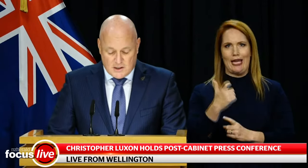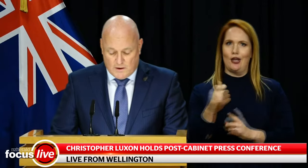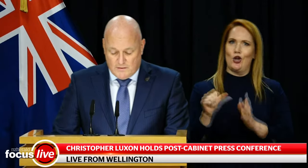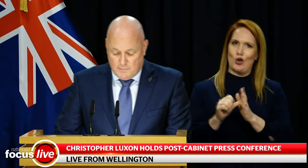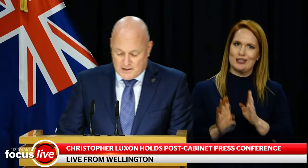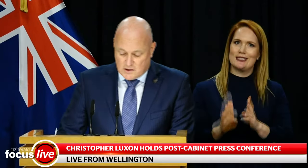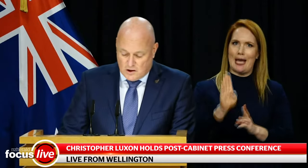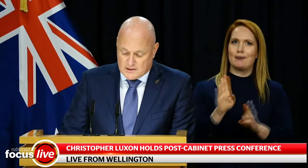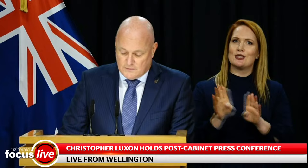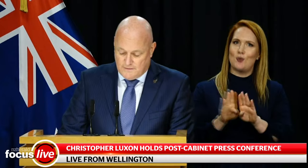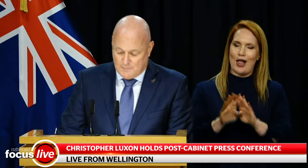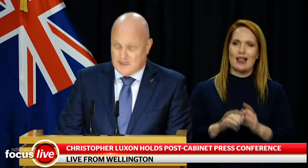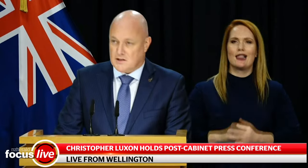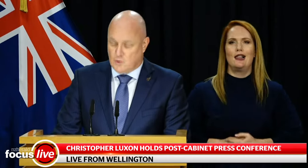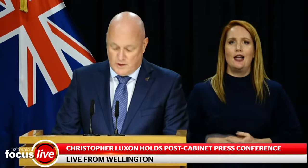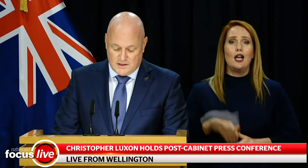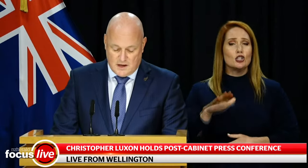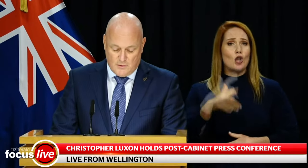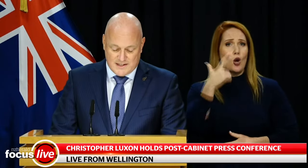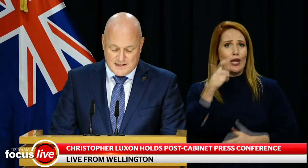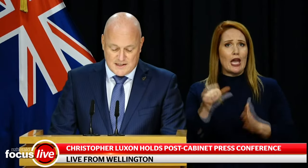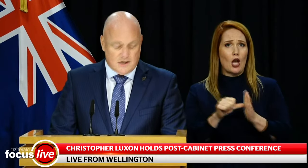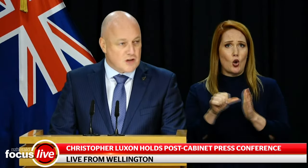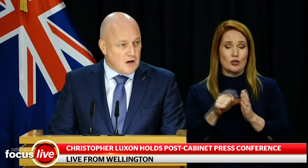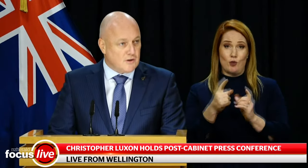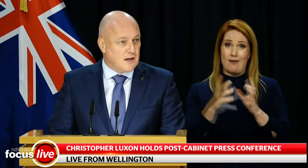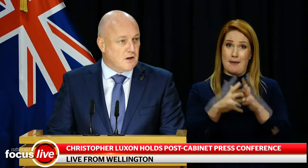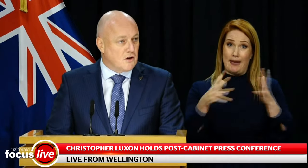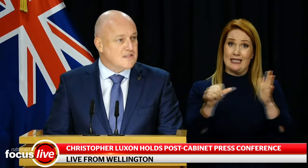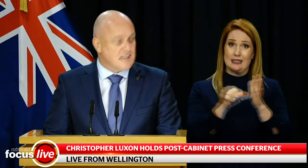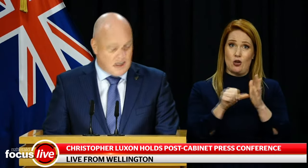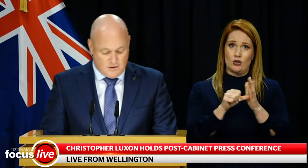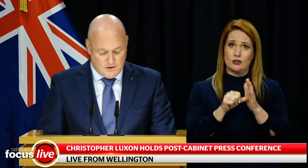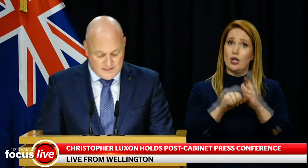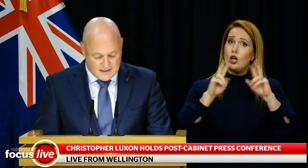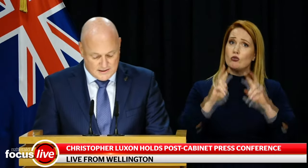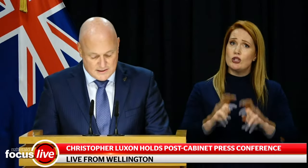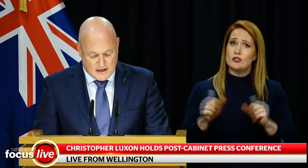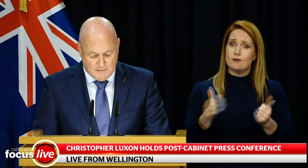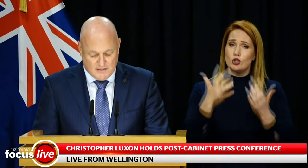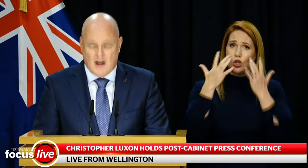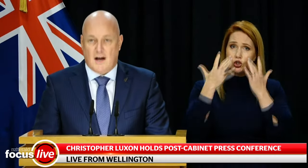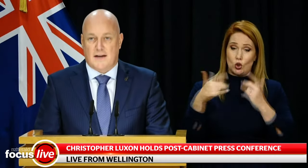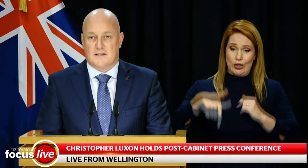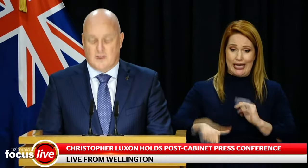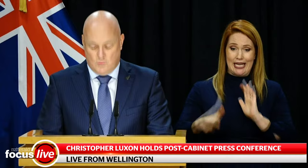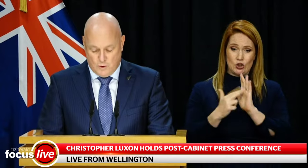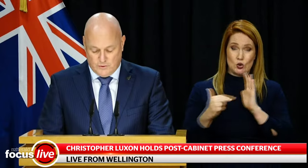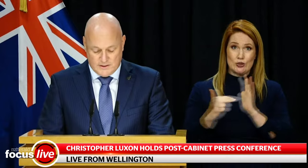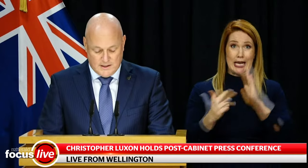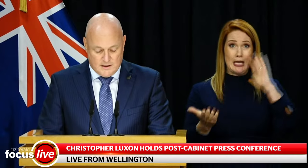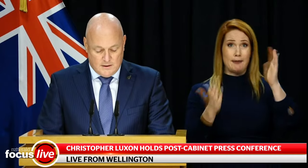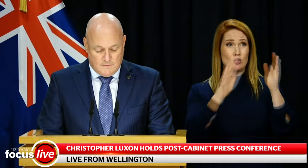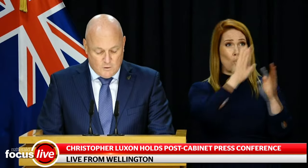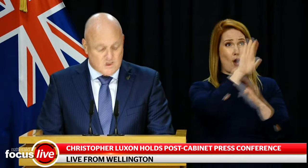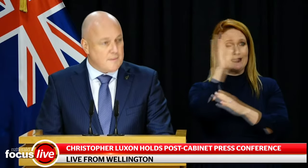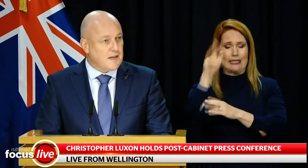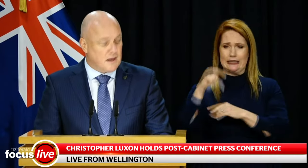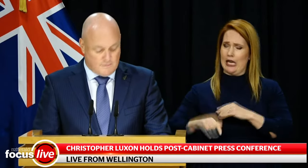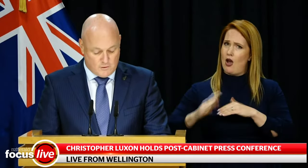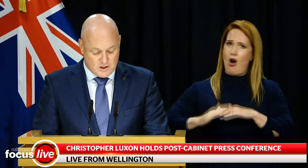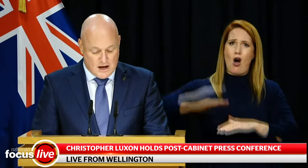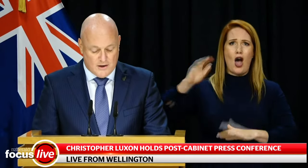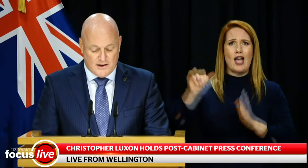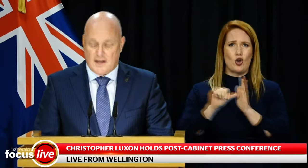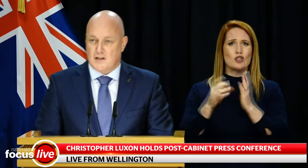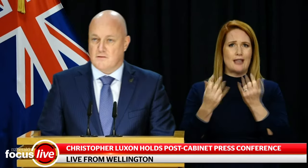childcare is actually one of the biggest costs for families. And according to the OECD, childcare costs here in New Zealand are among the highest in the world. Full-time